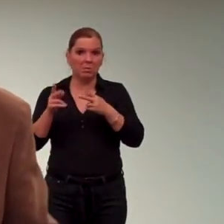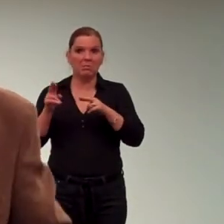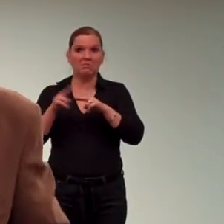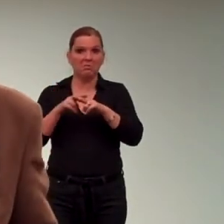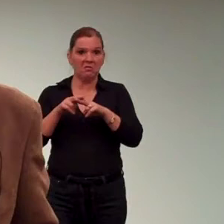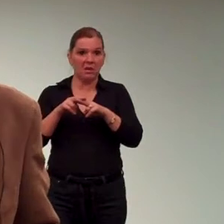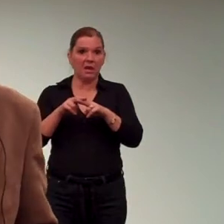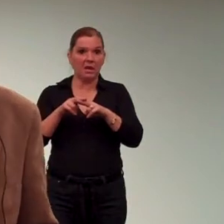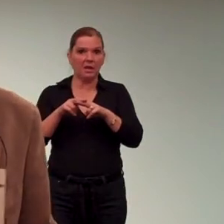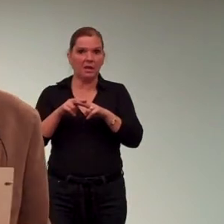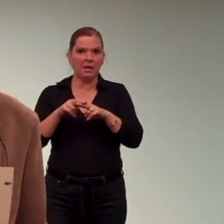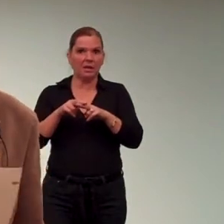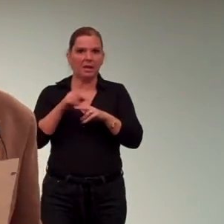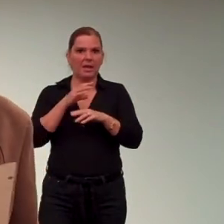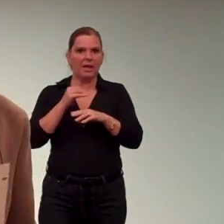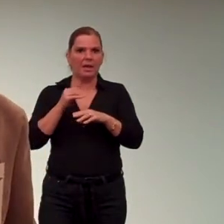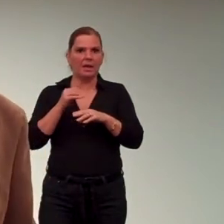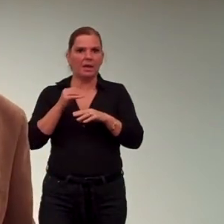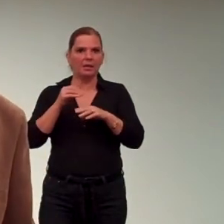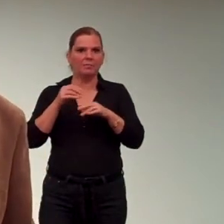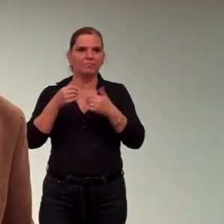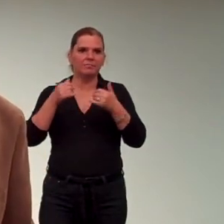lines, and livestock.